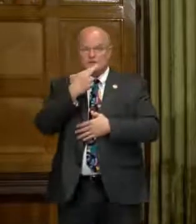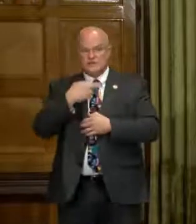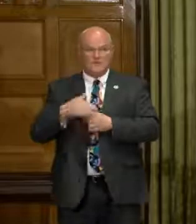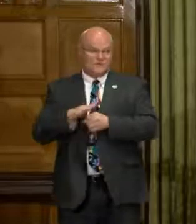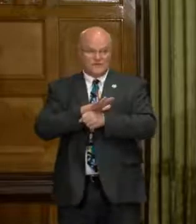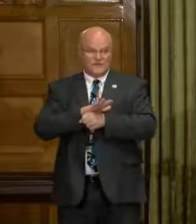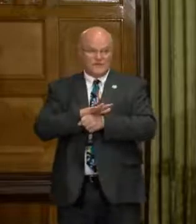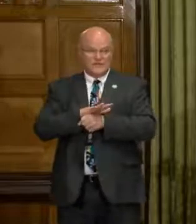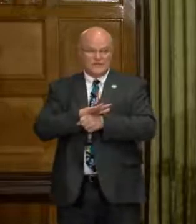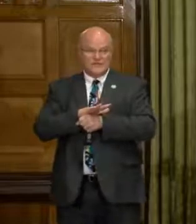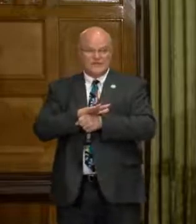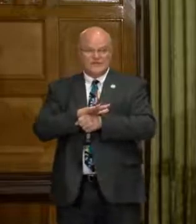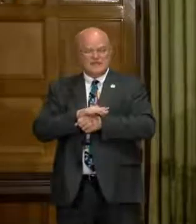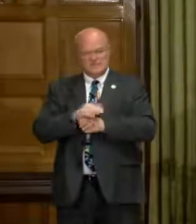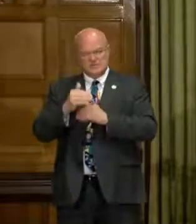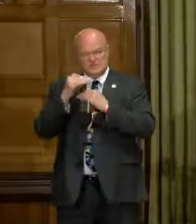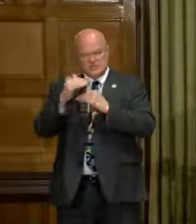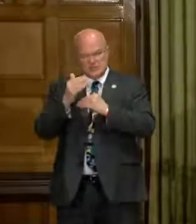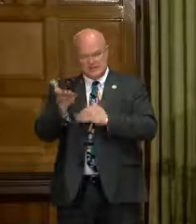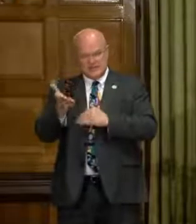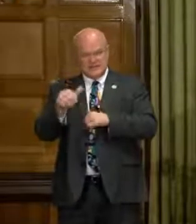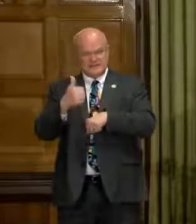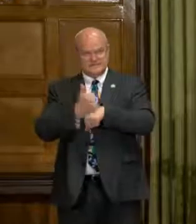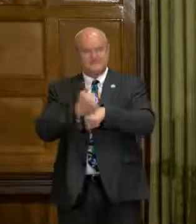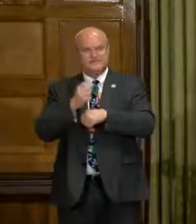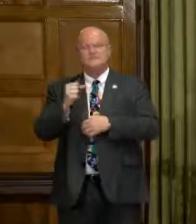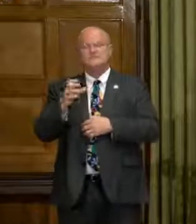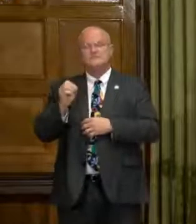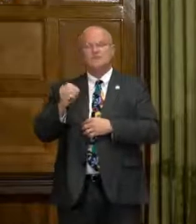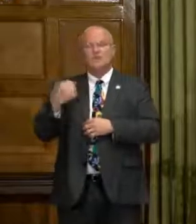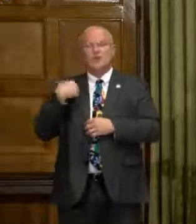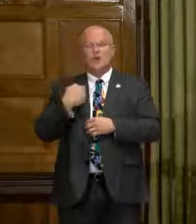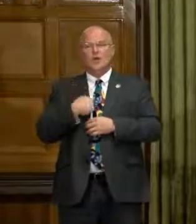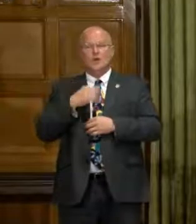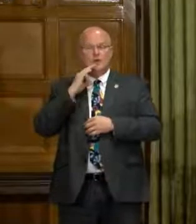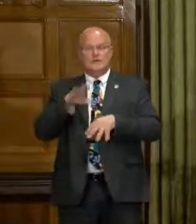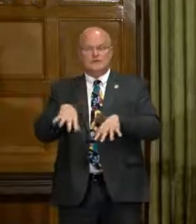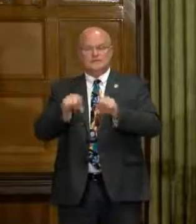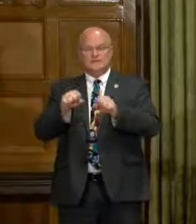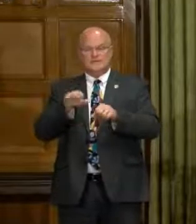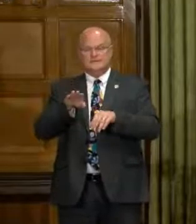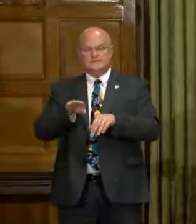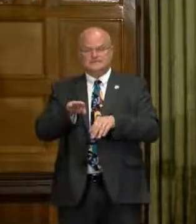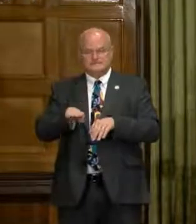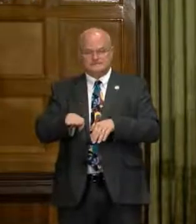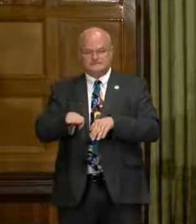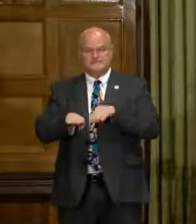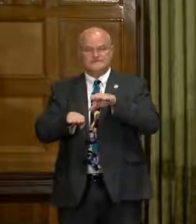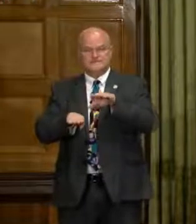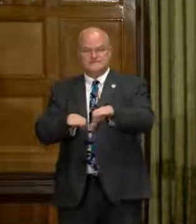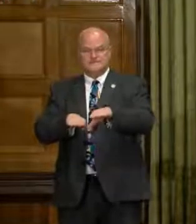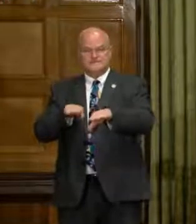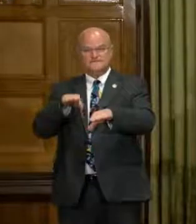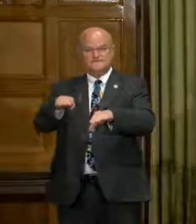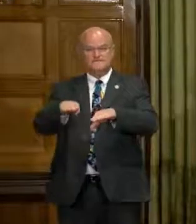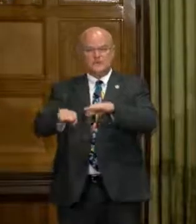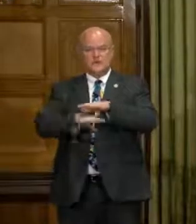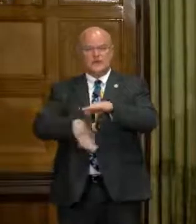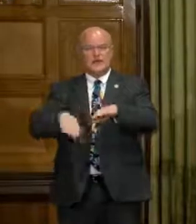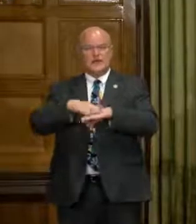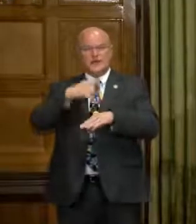fully. There's still going to be restrictions there. And so we're going to take it a step at a time based upon the public health